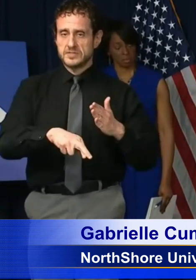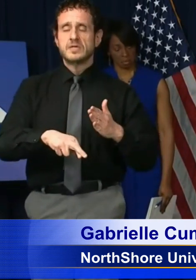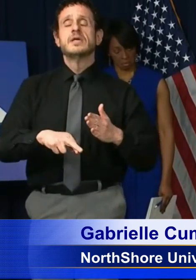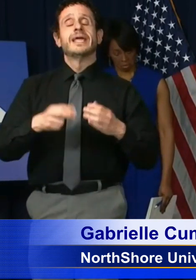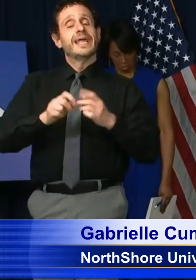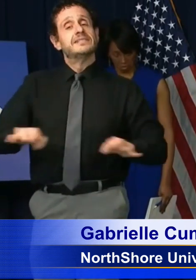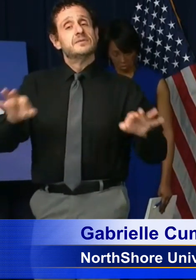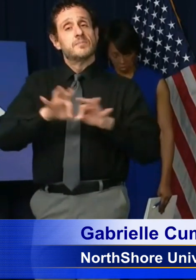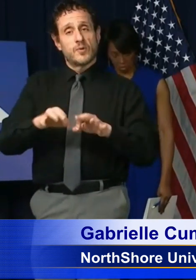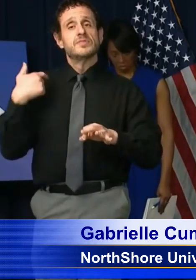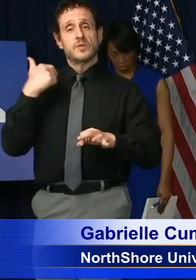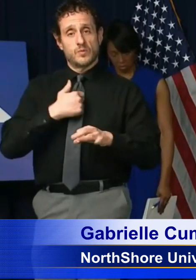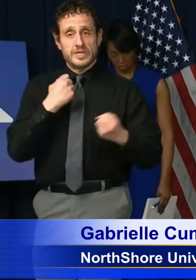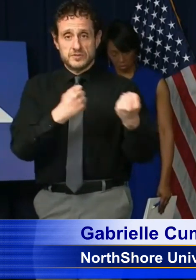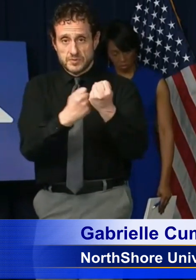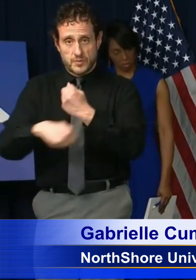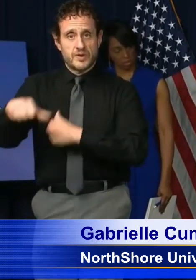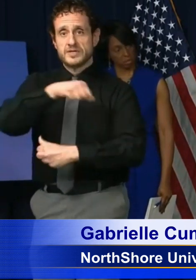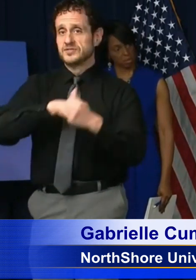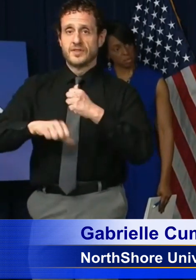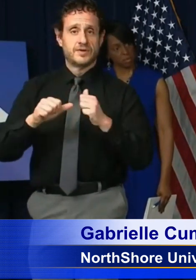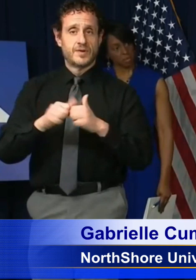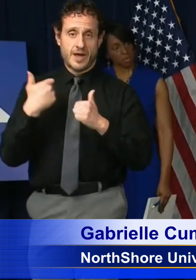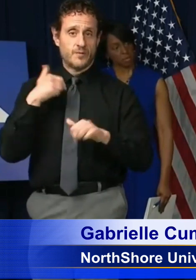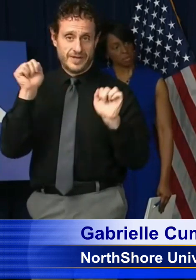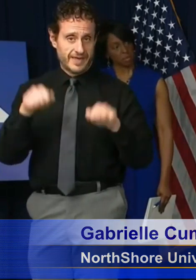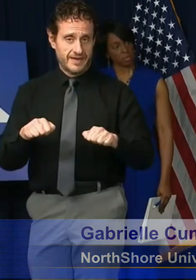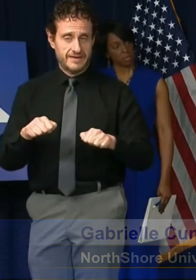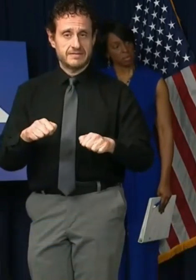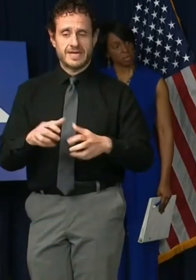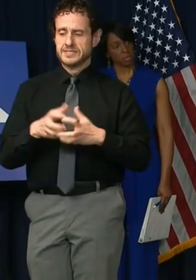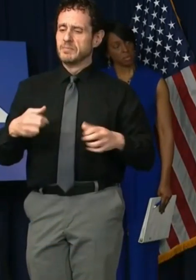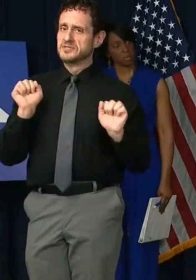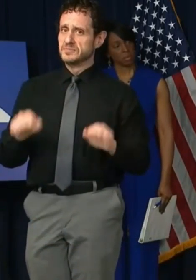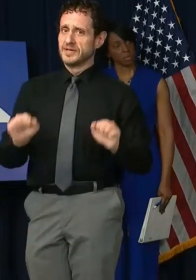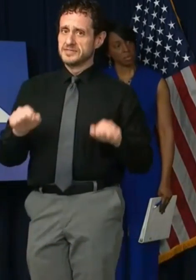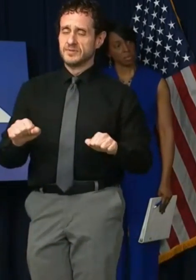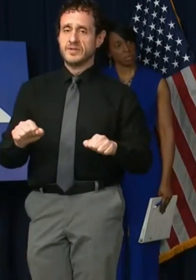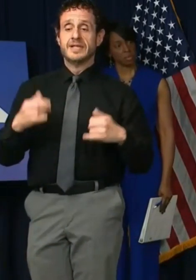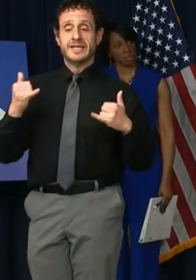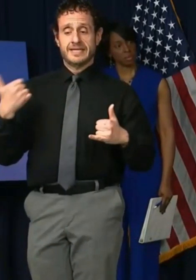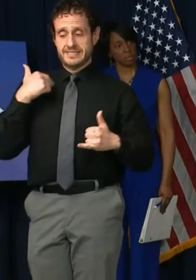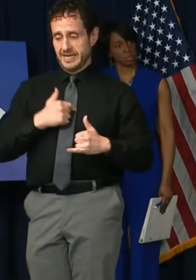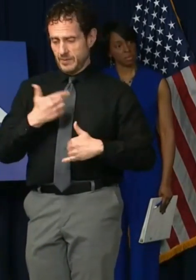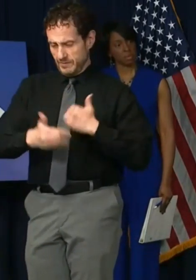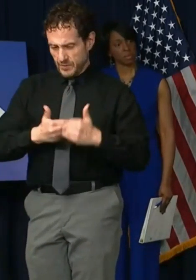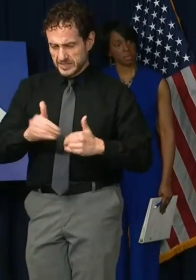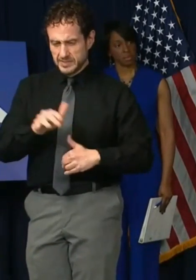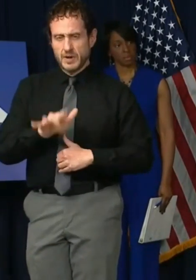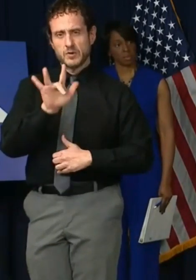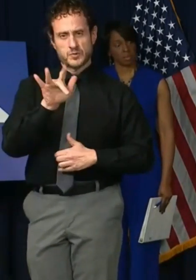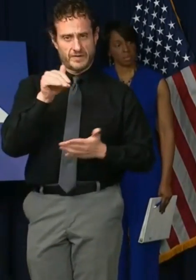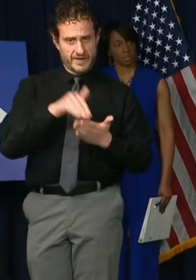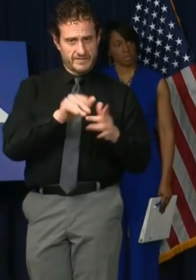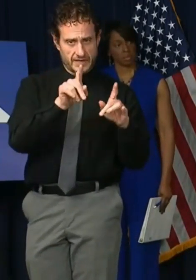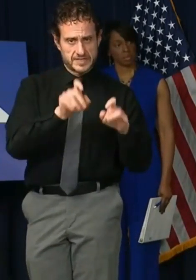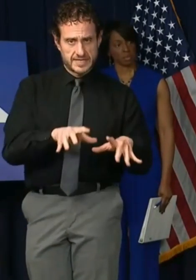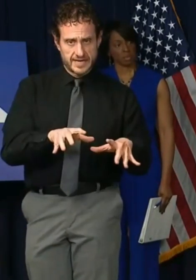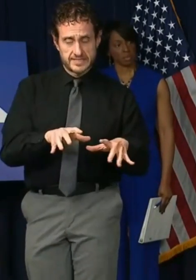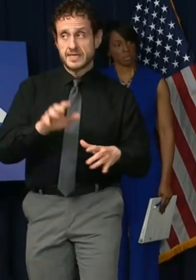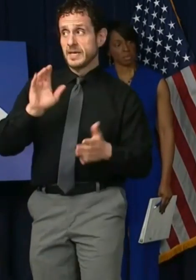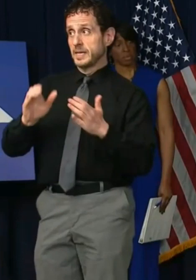another in every way that we can. To date, we have processed and completed nearly 25,000 tests. This represents